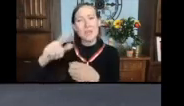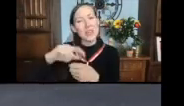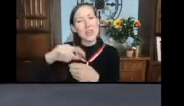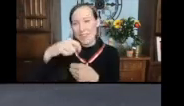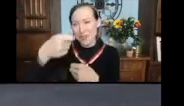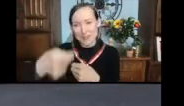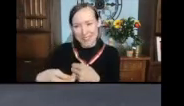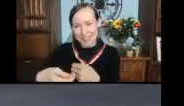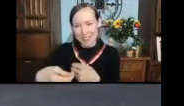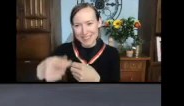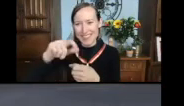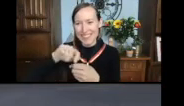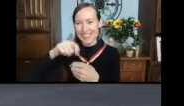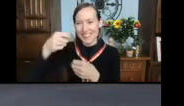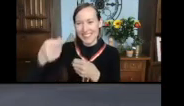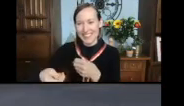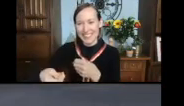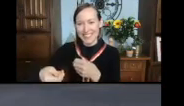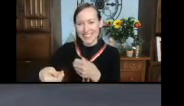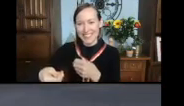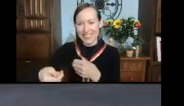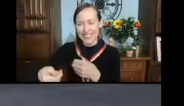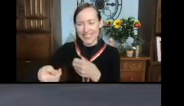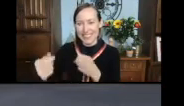I bet you guys could have guessed that one, right?